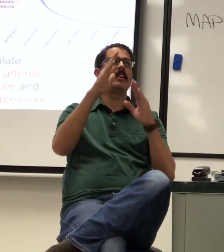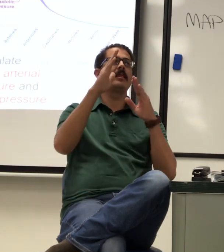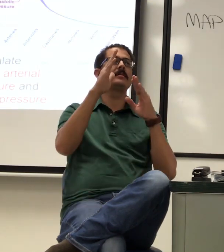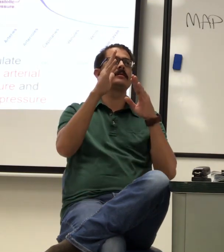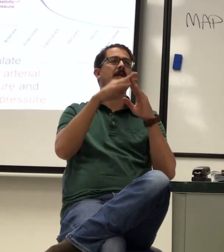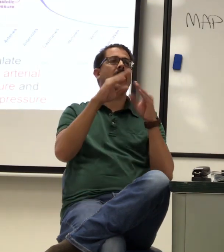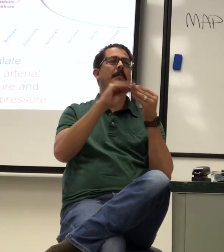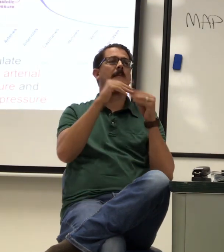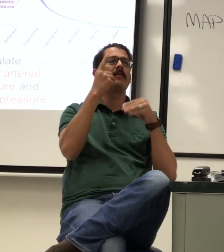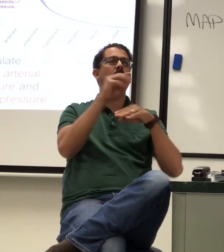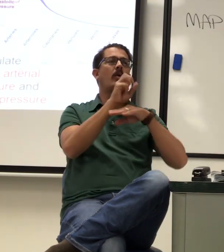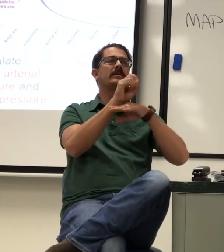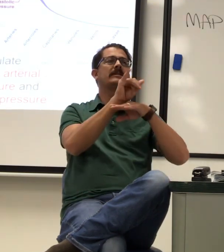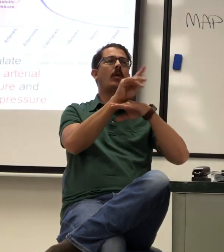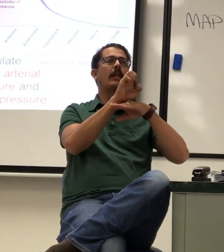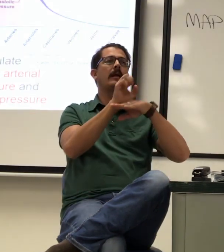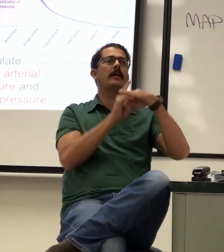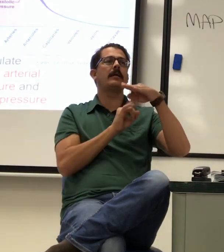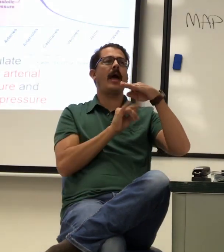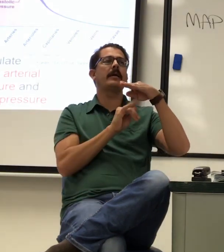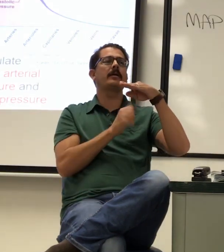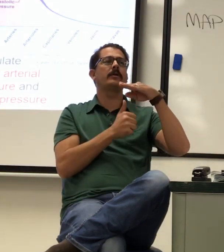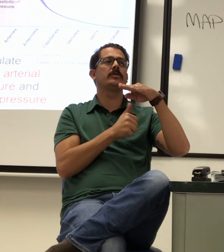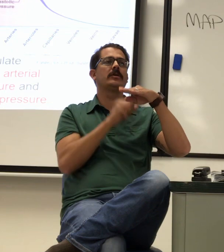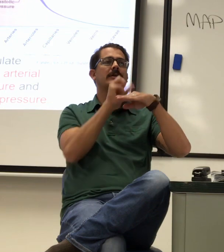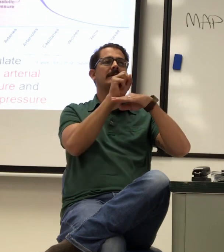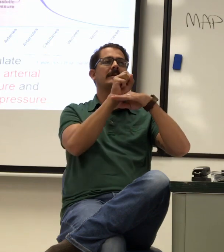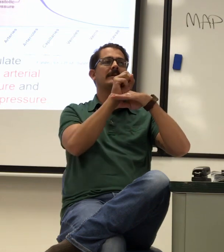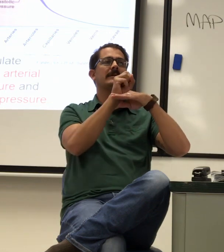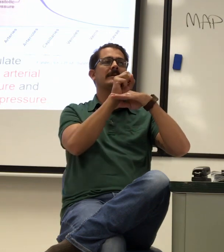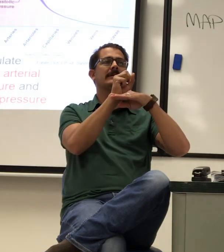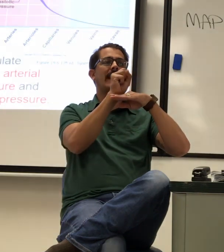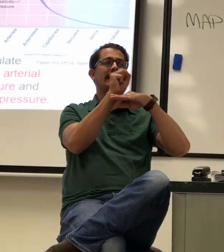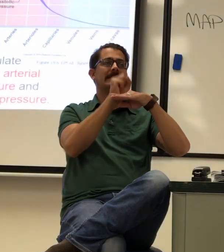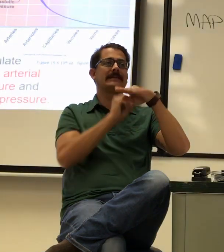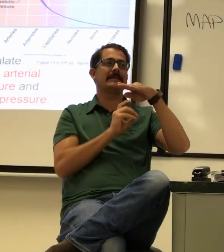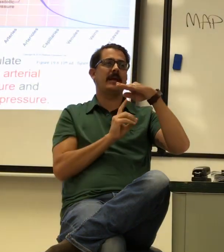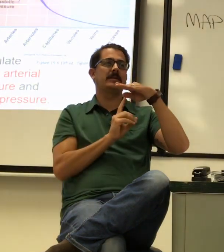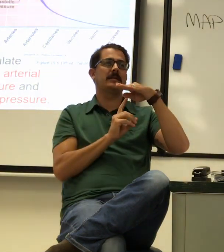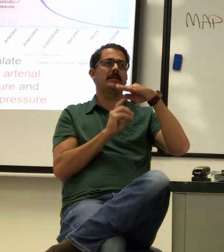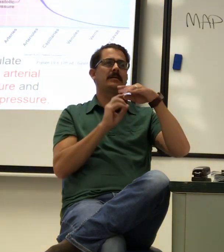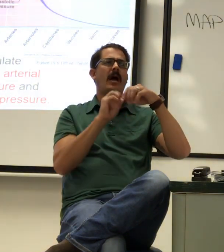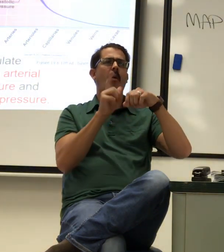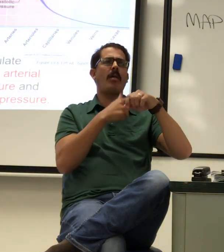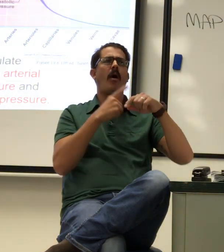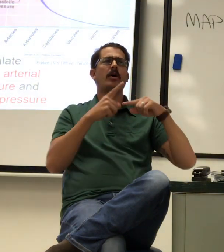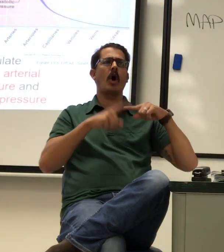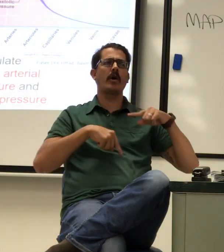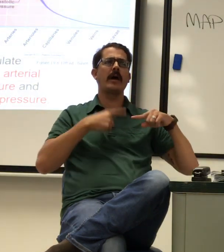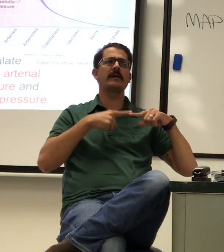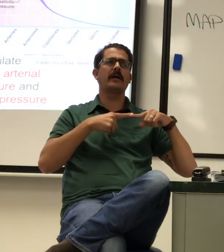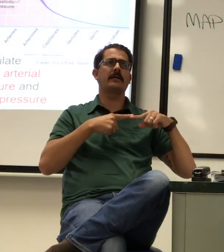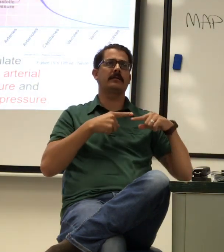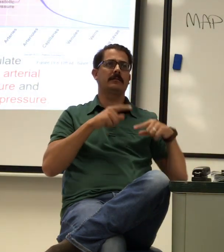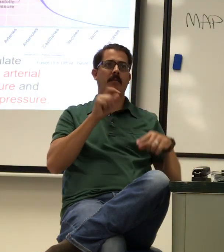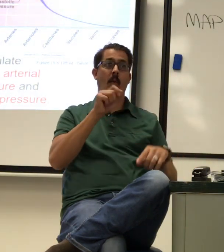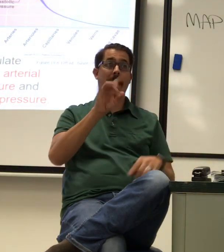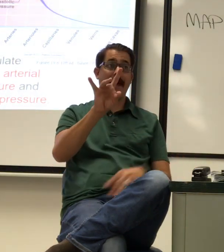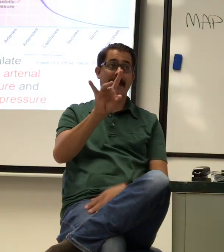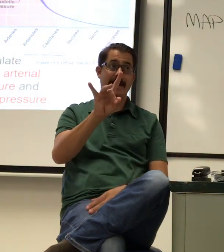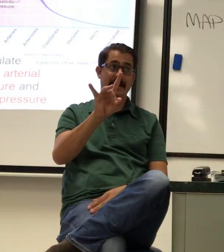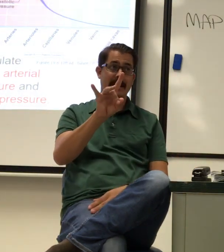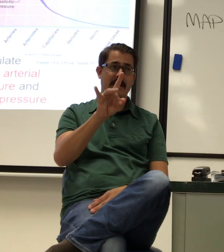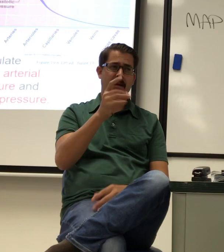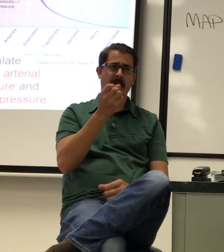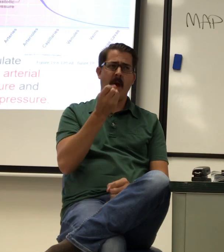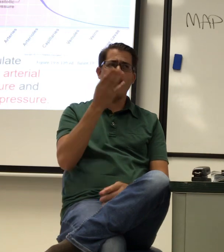for? Systole or diastole? Systole. And the bottom number is diastole. How long is the cardiac cycle? 0.8. Now,